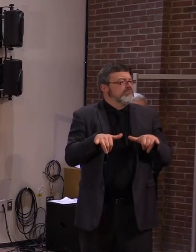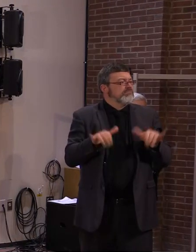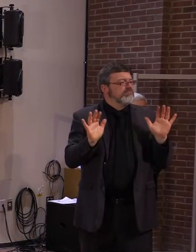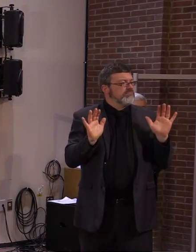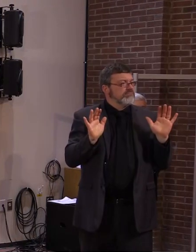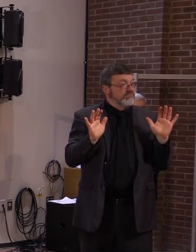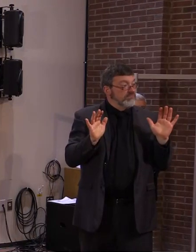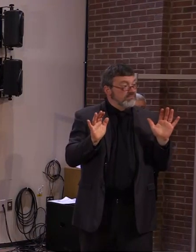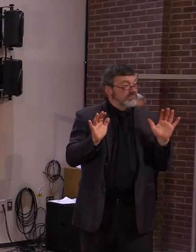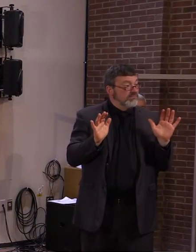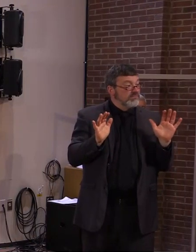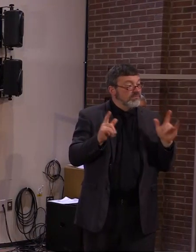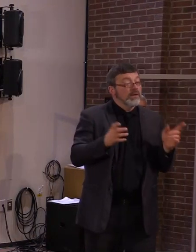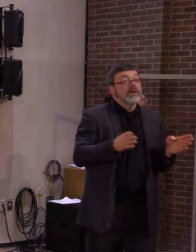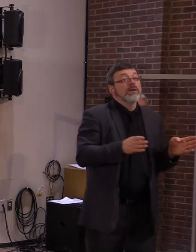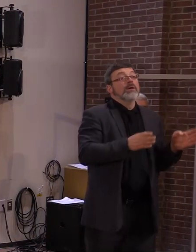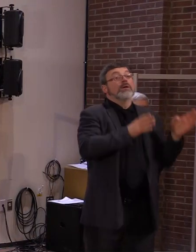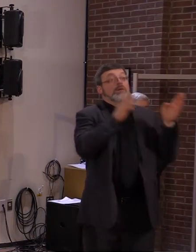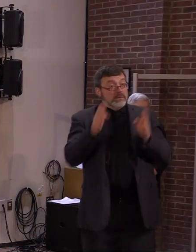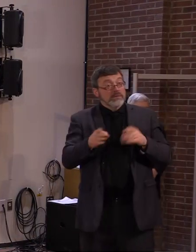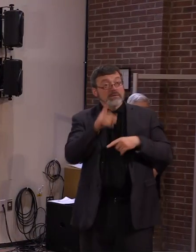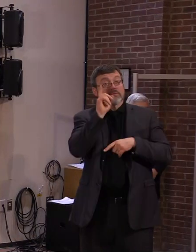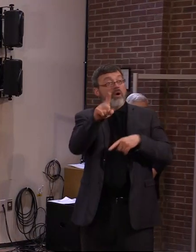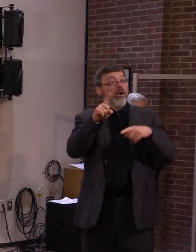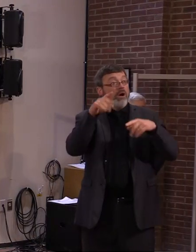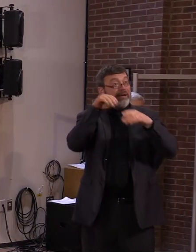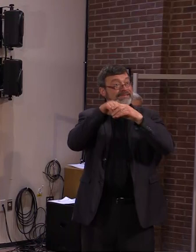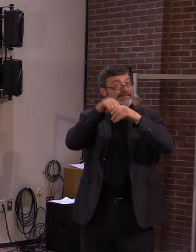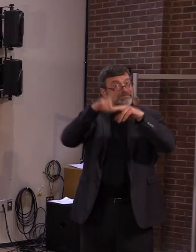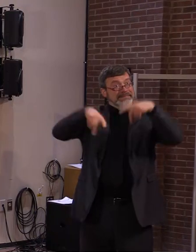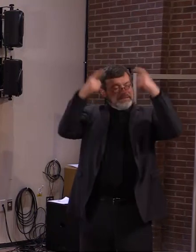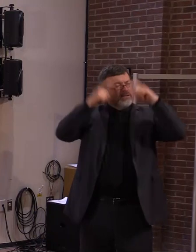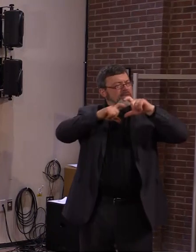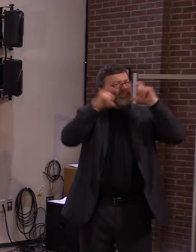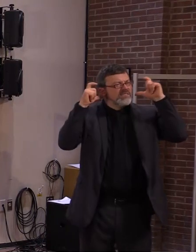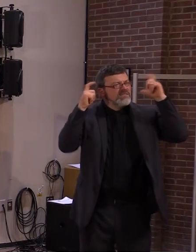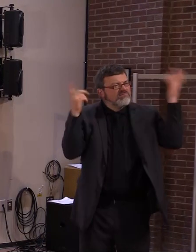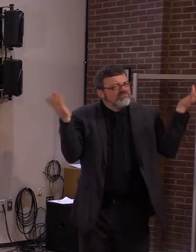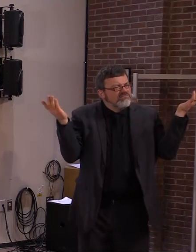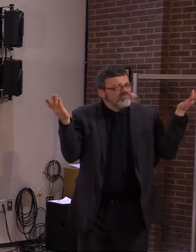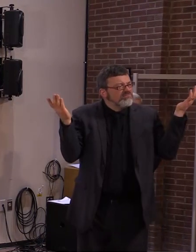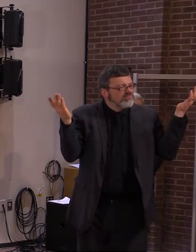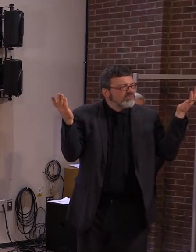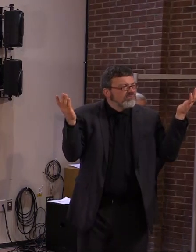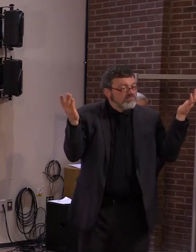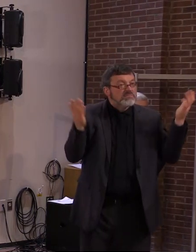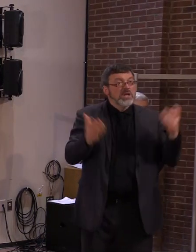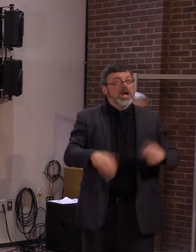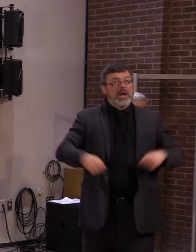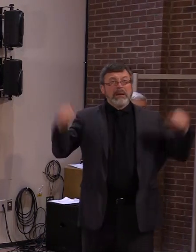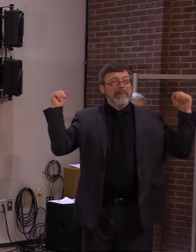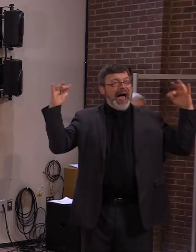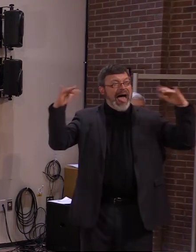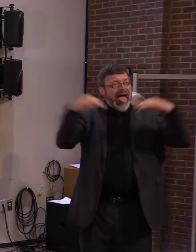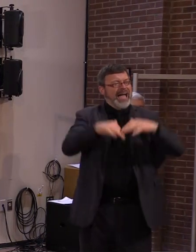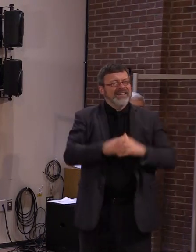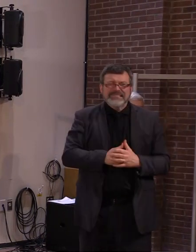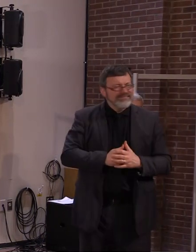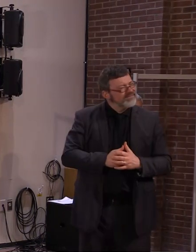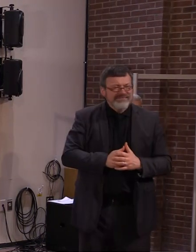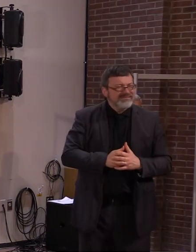of home and workplace holiday celebrations, I ask you once again to consider my Thanksgiving